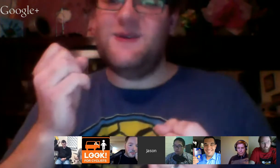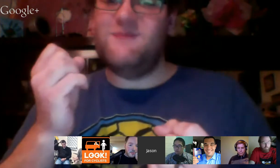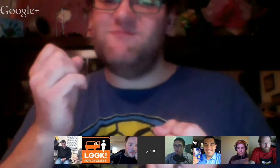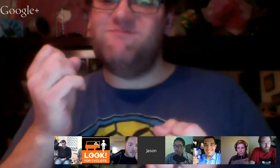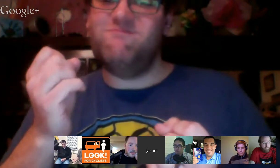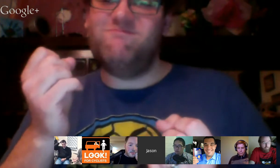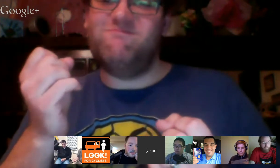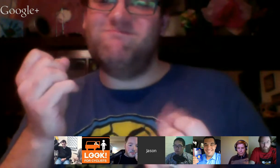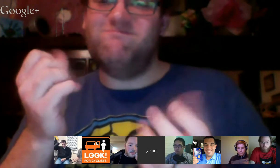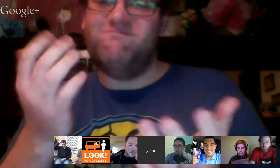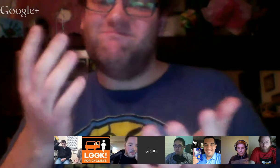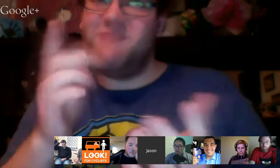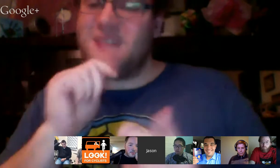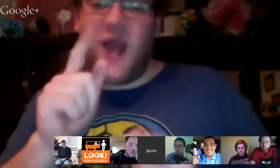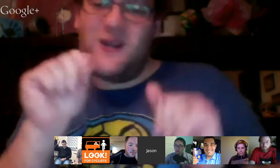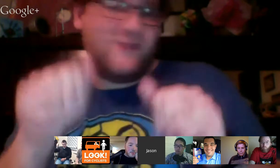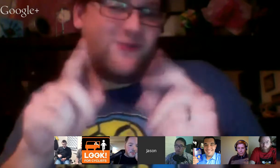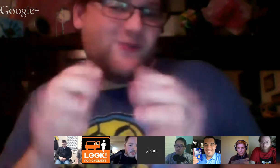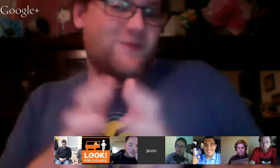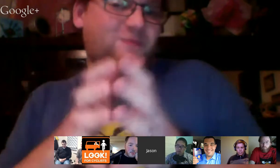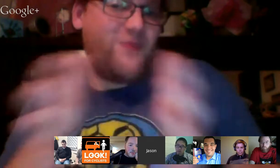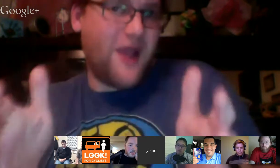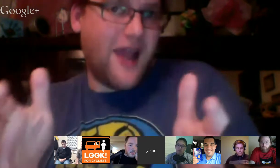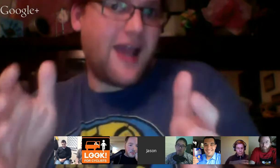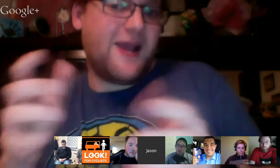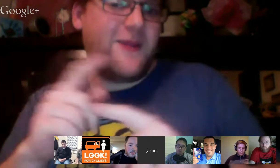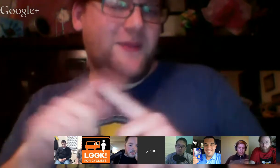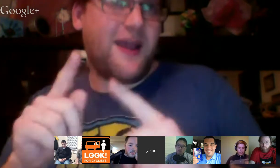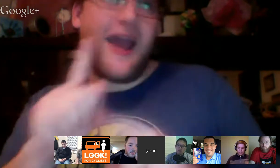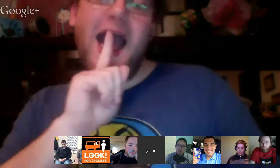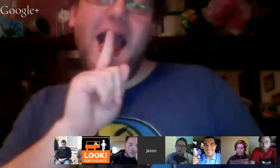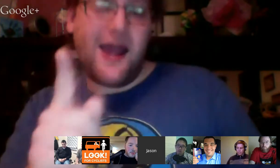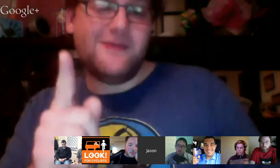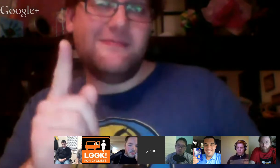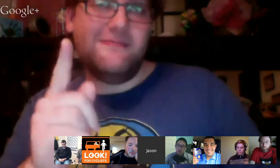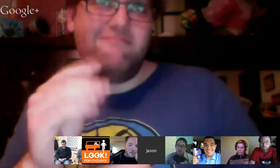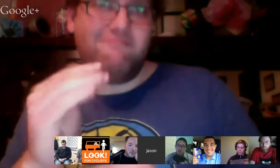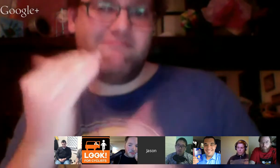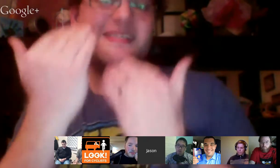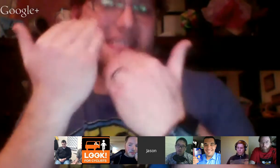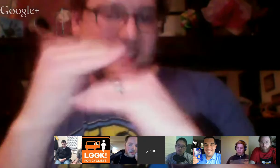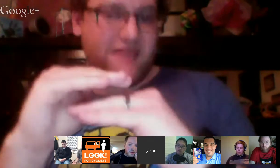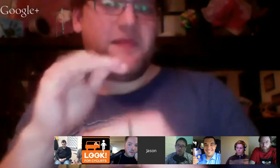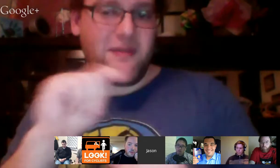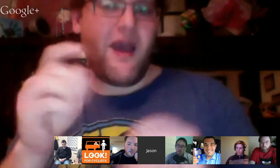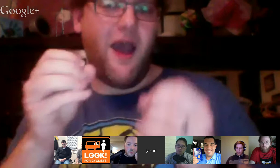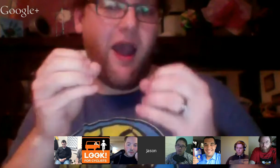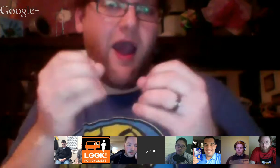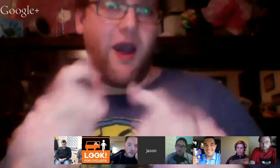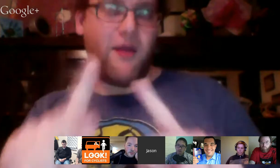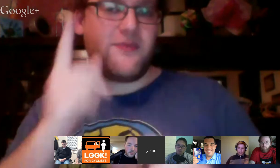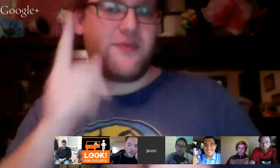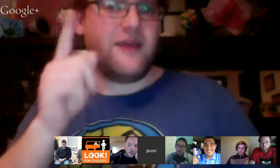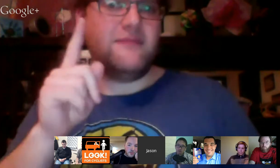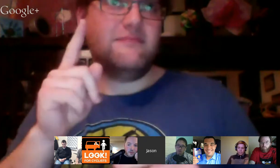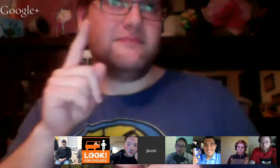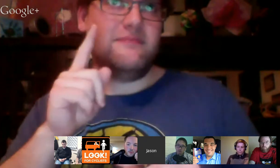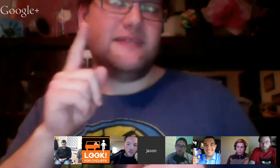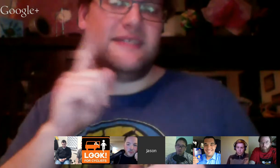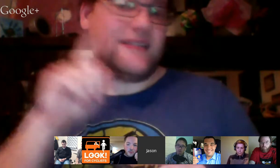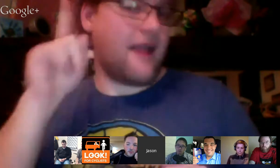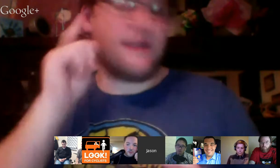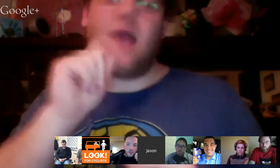they have limited funds, so it's, a deaf person just can't show up there. It's kind of limiting.